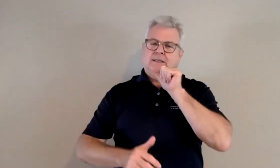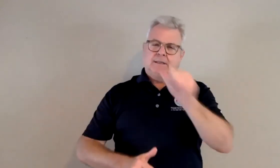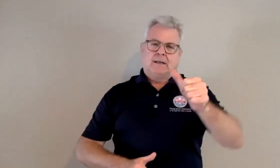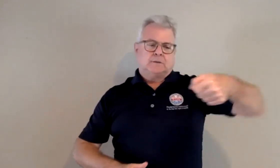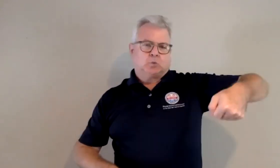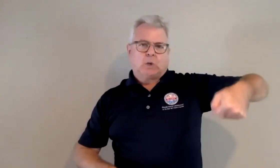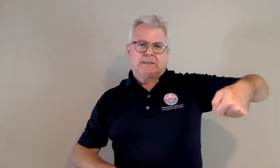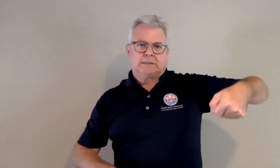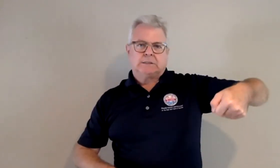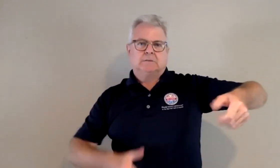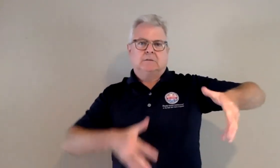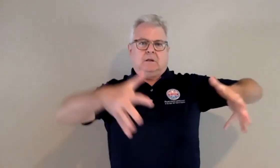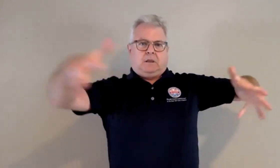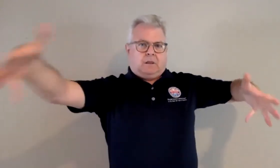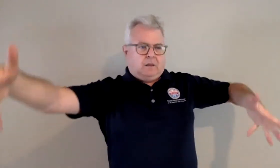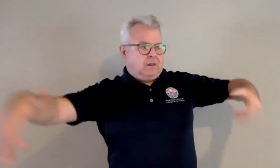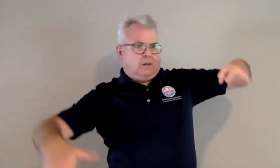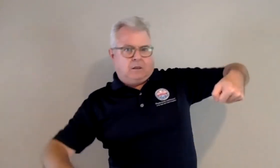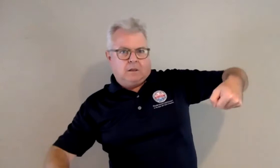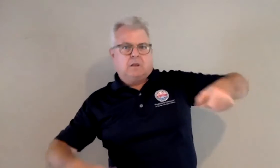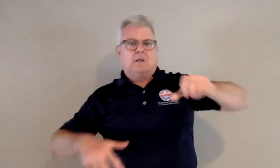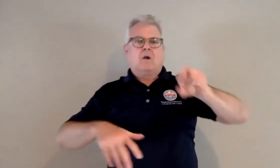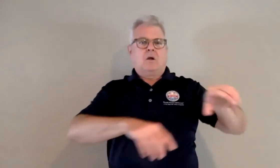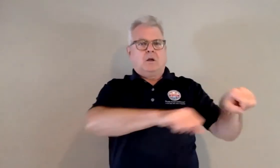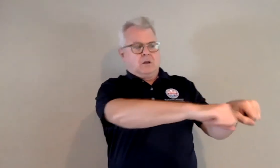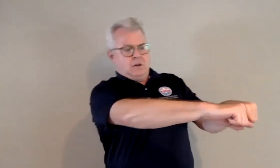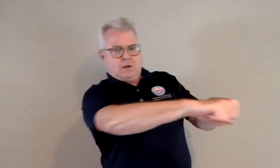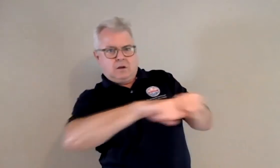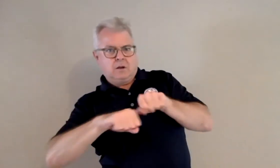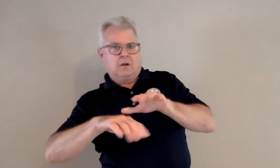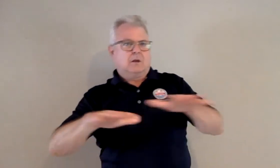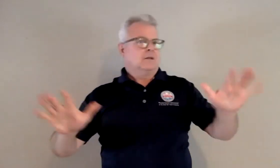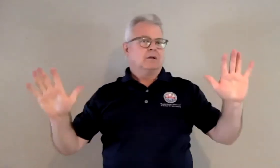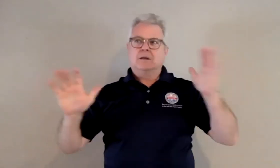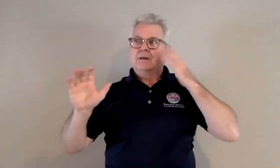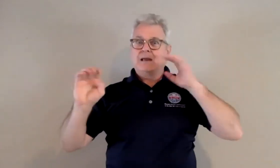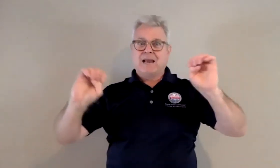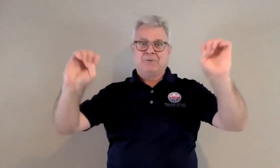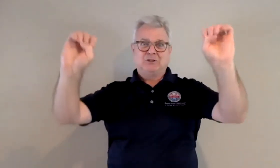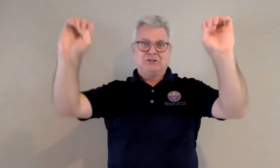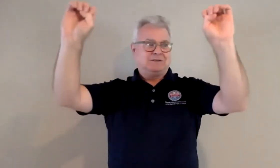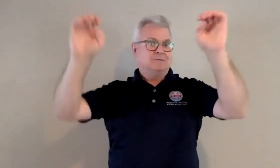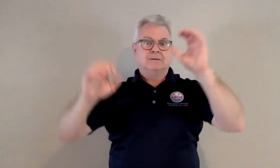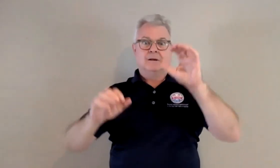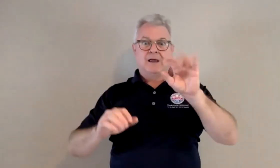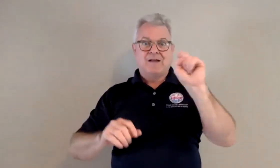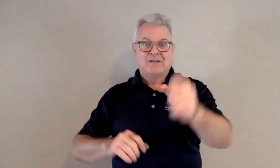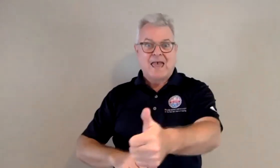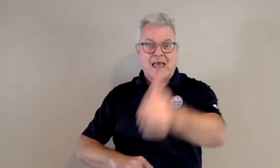I would encourage you not to use a suitcase, large, bulky luggage that is harder to take around. In